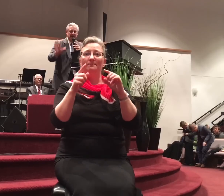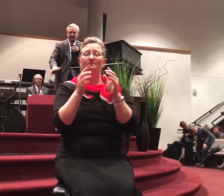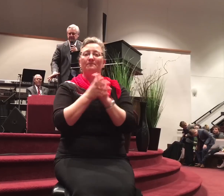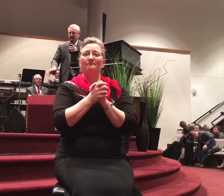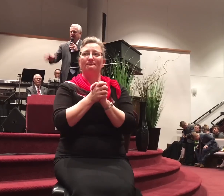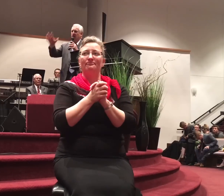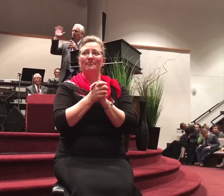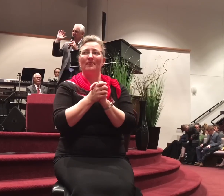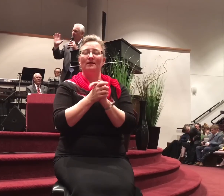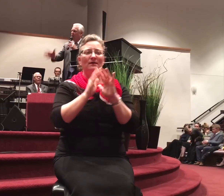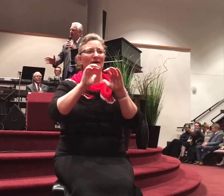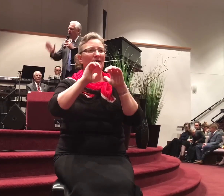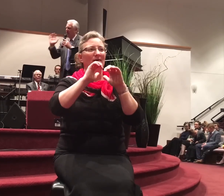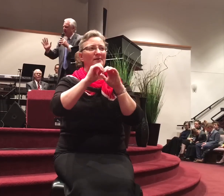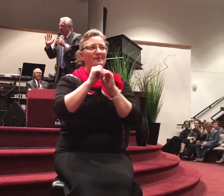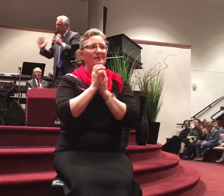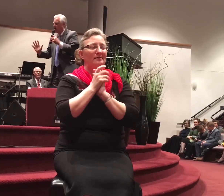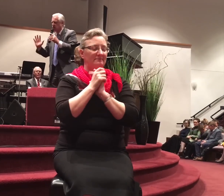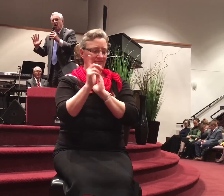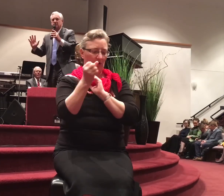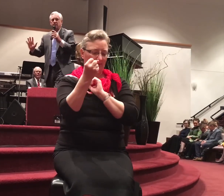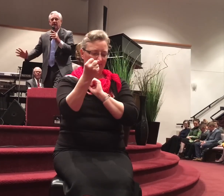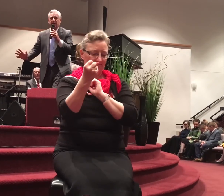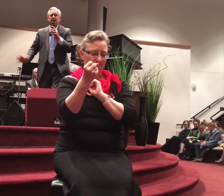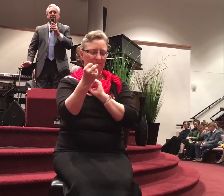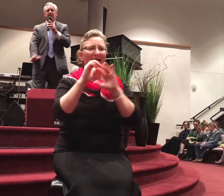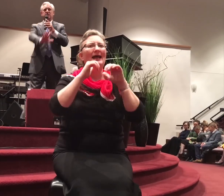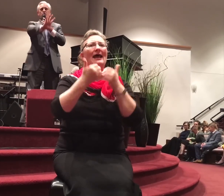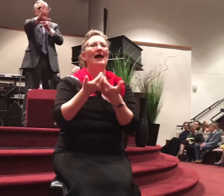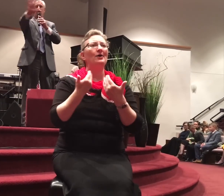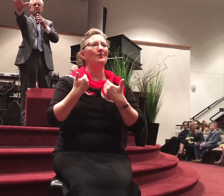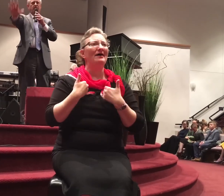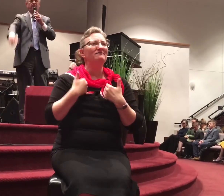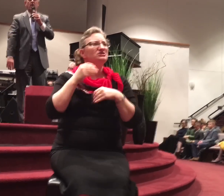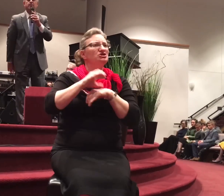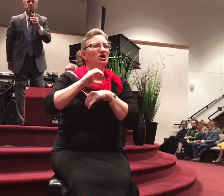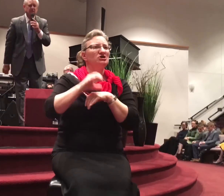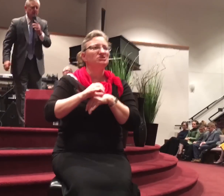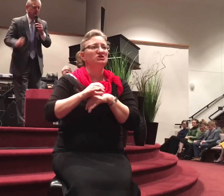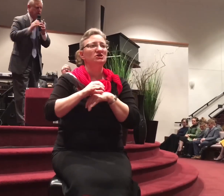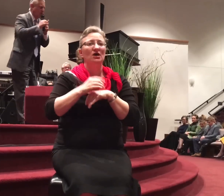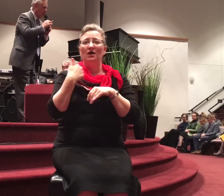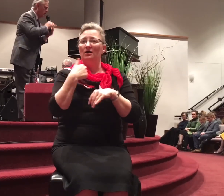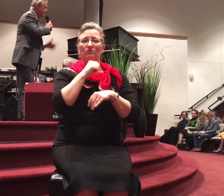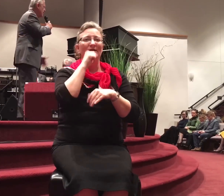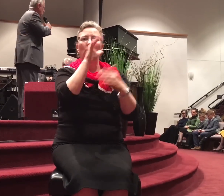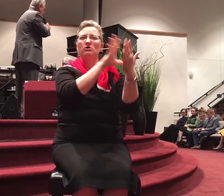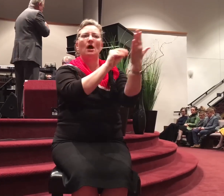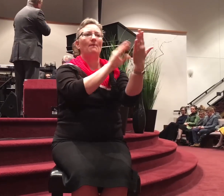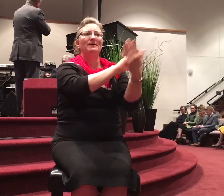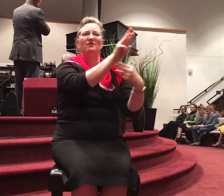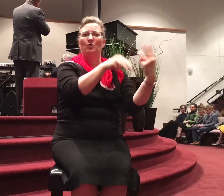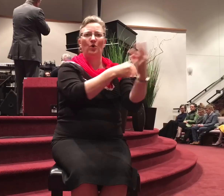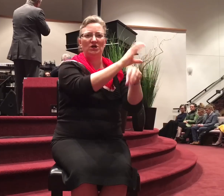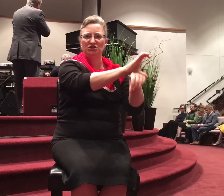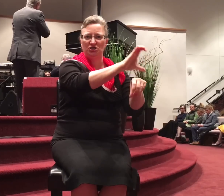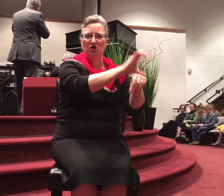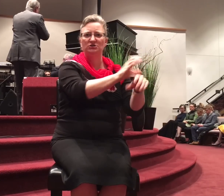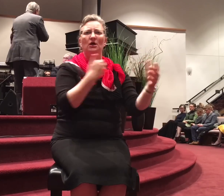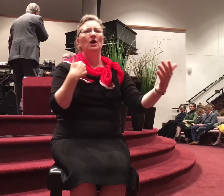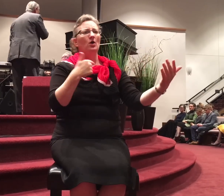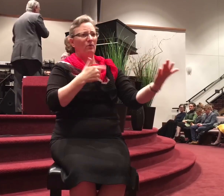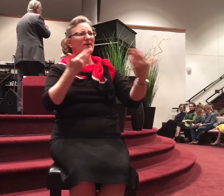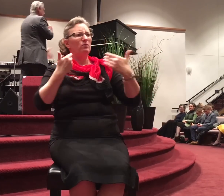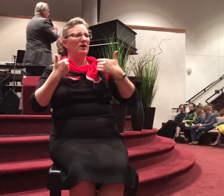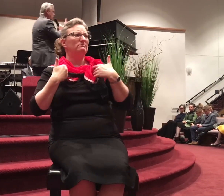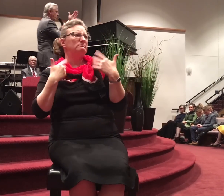not by imitating what the world thinks a church ought to be. Yes, we want to be very presentable to the world. We want to make a good impression